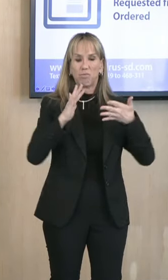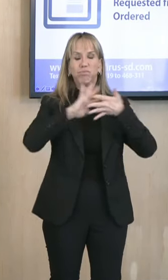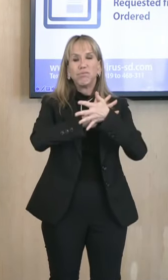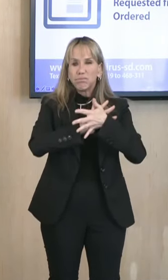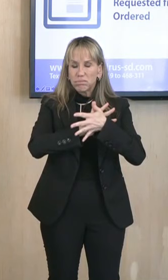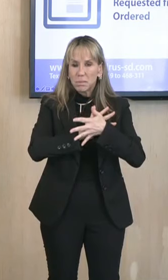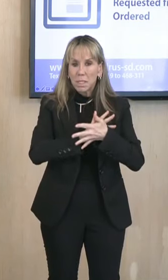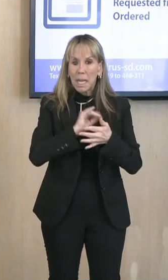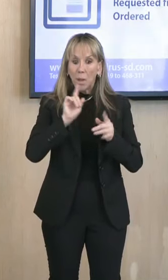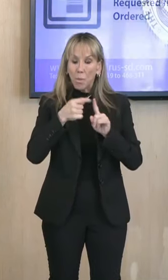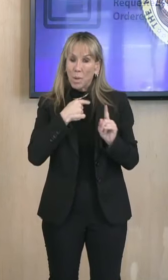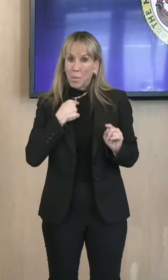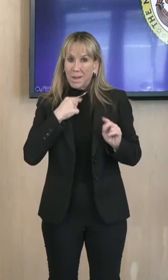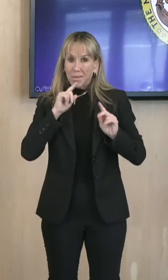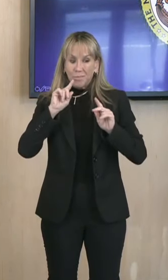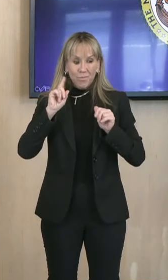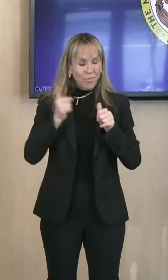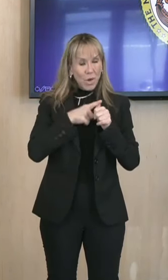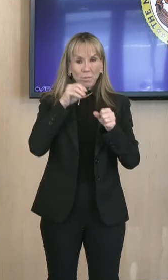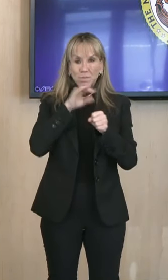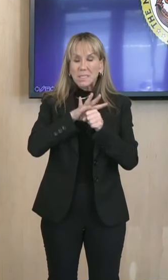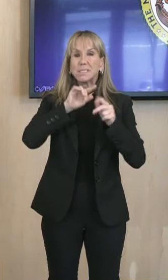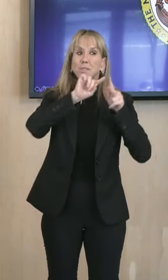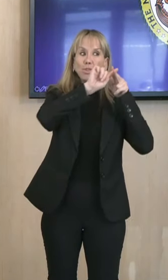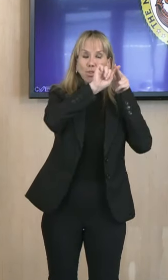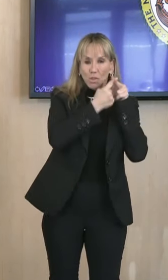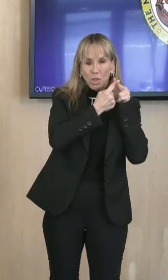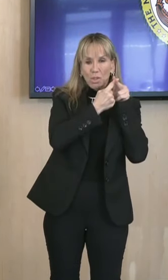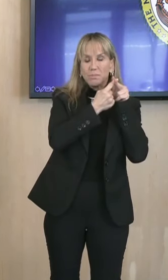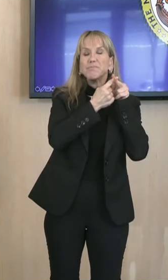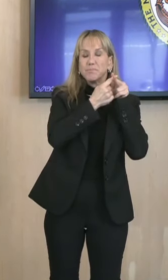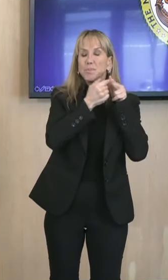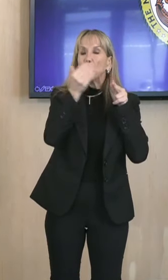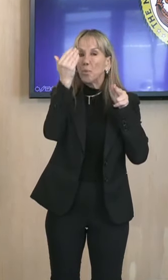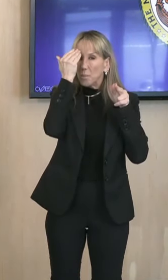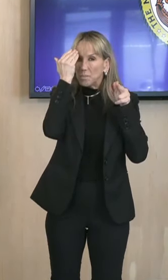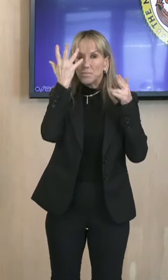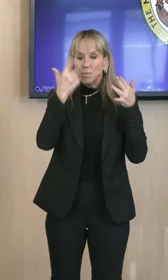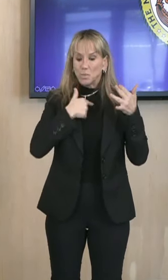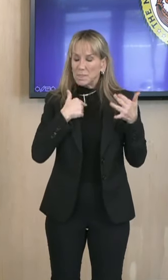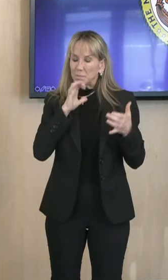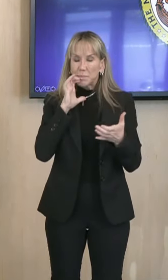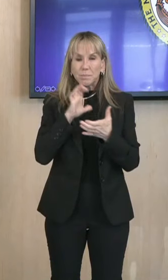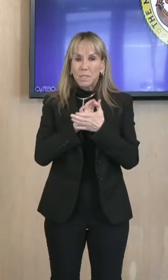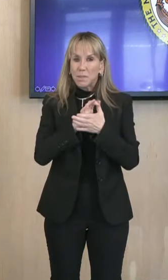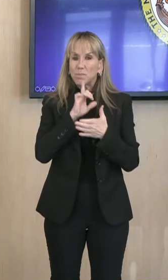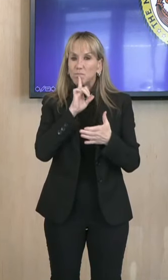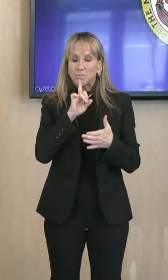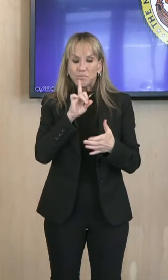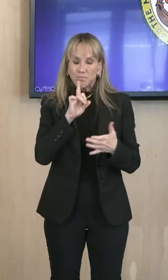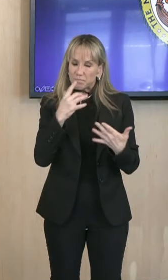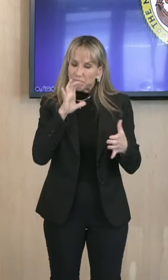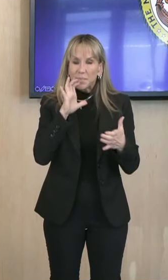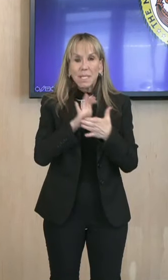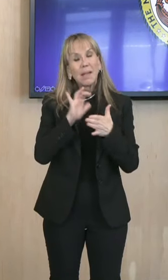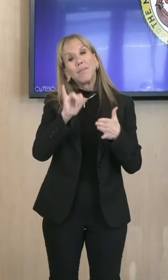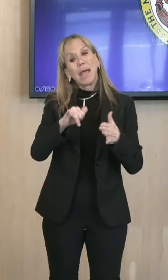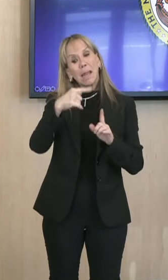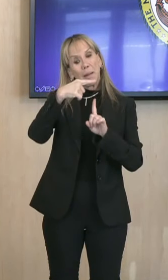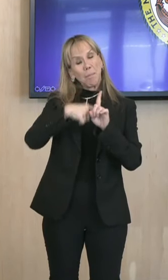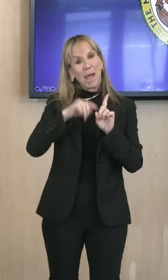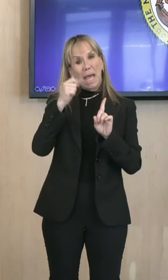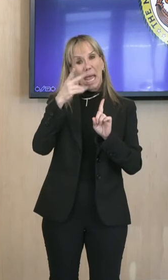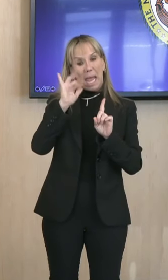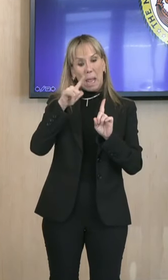We absolutely and unequivocally believe that the month of April is the month that will determine our trajectory as a